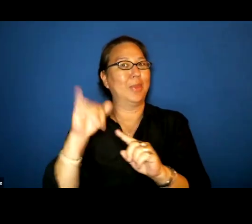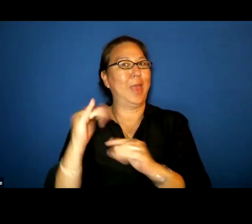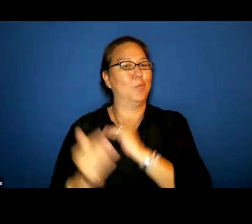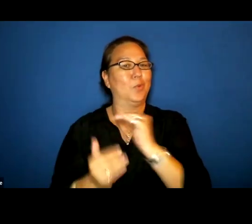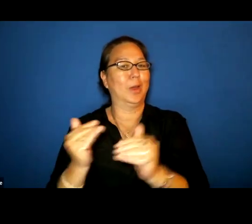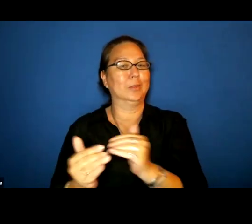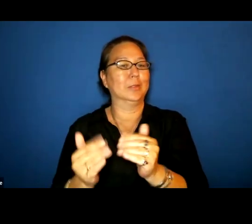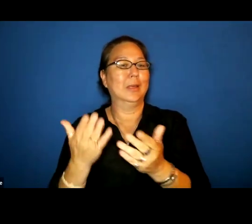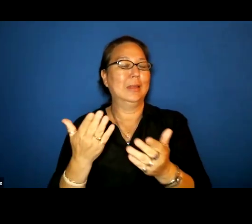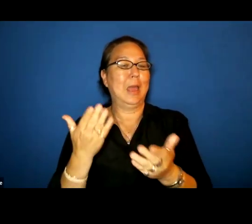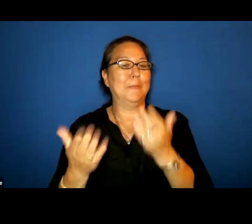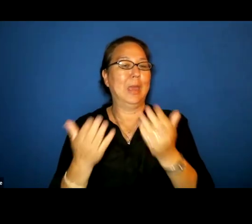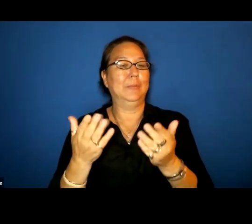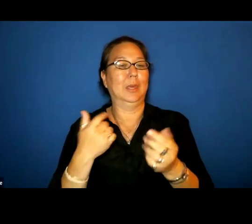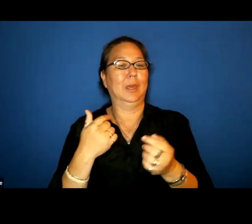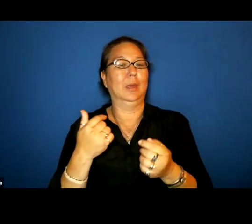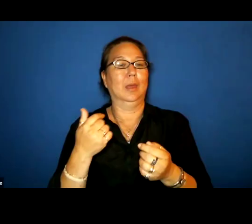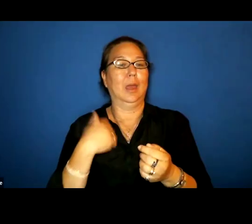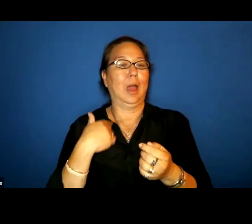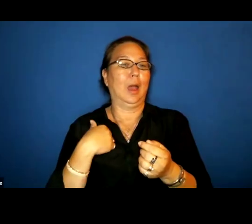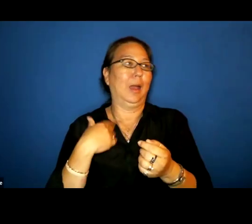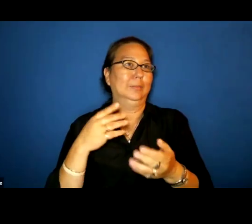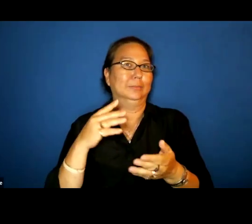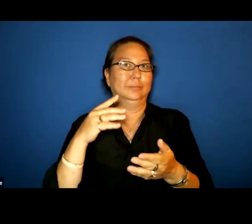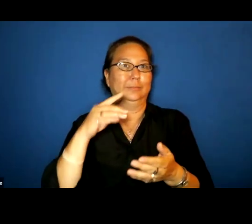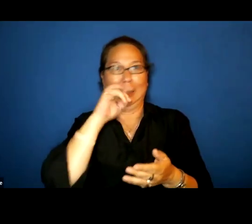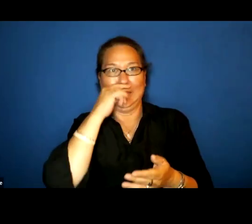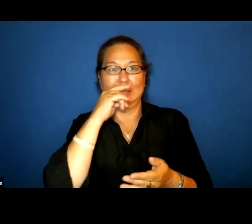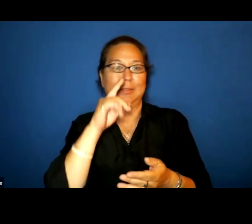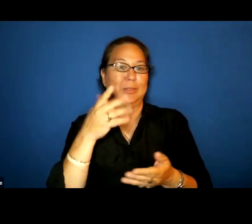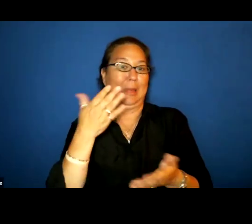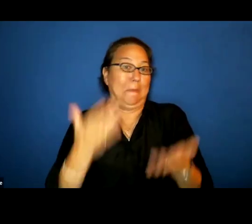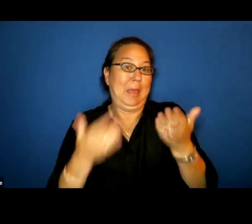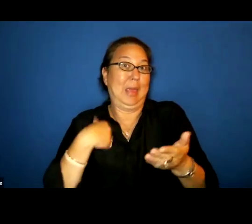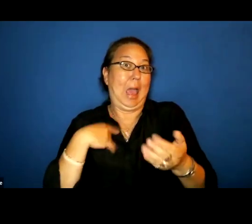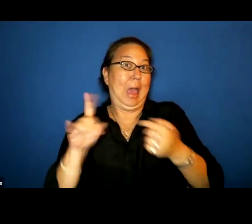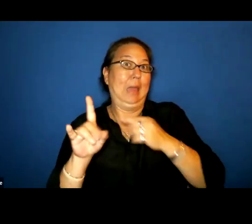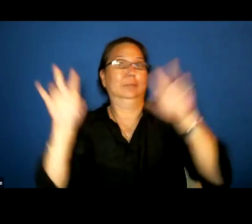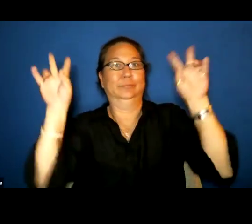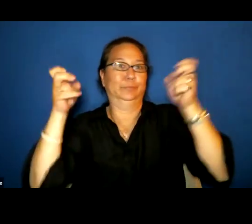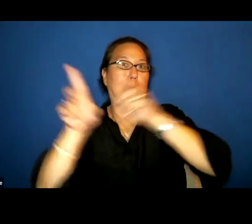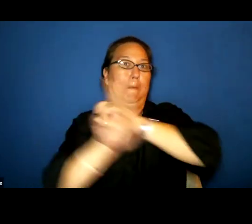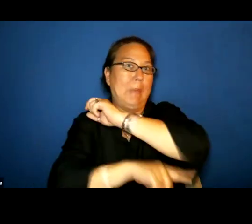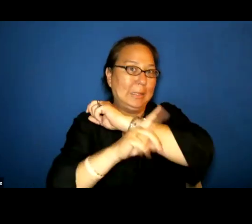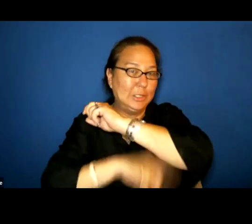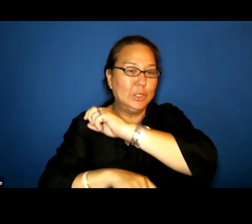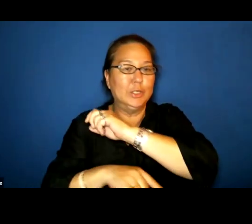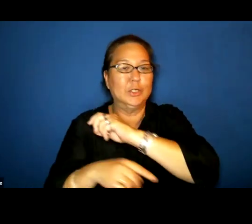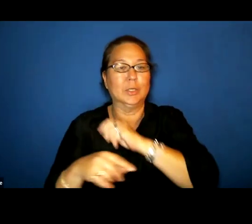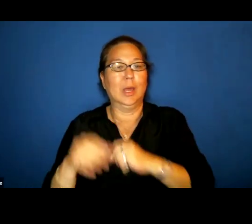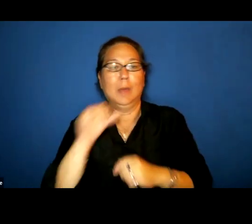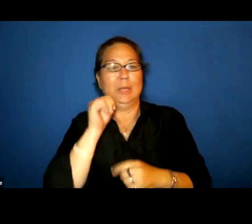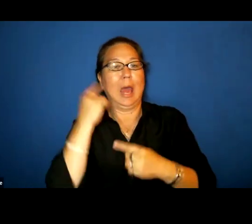that I might have punished, right? That really could have done really well at a BLS. not really thinking about this process. So we used to do a